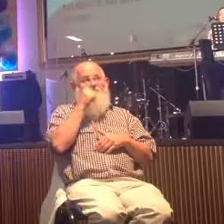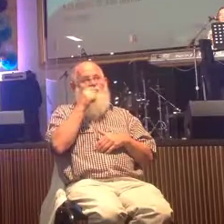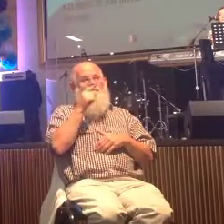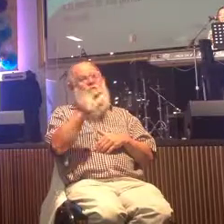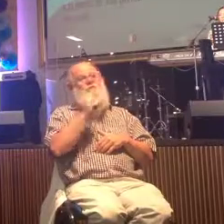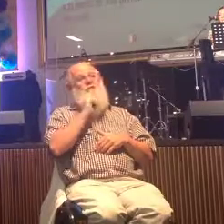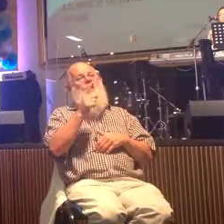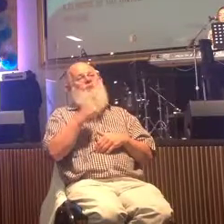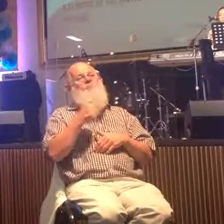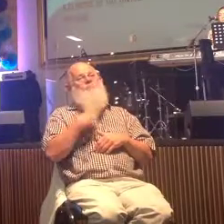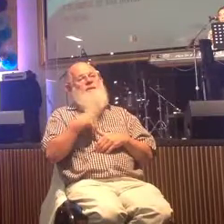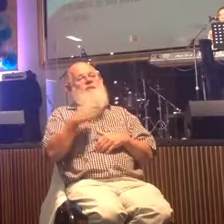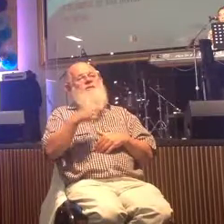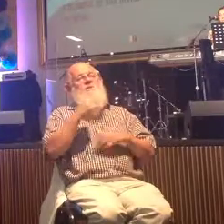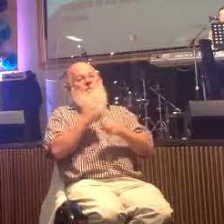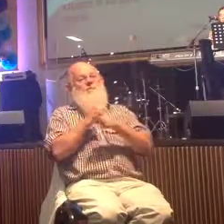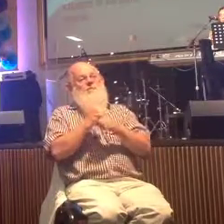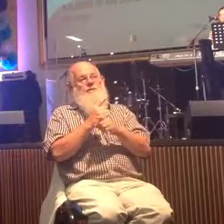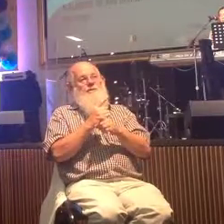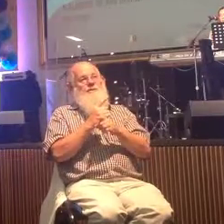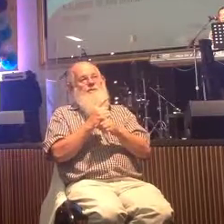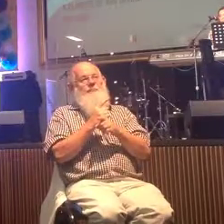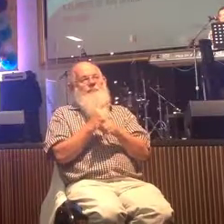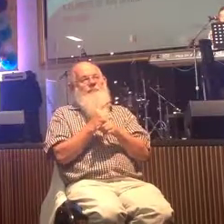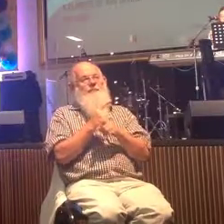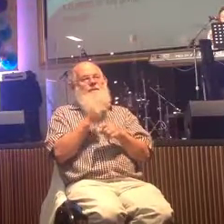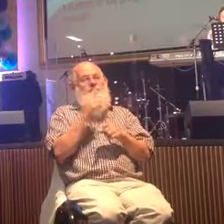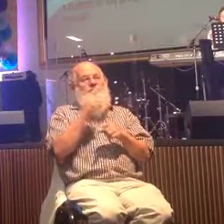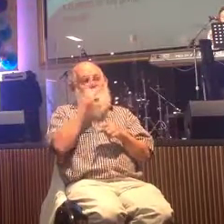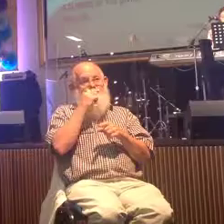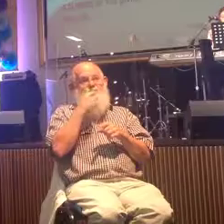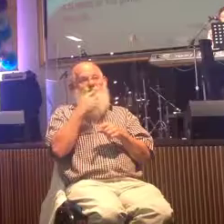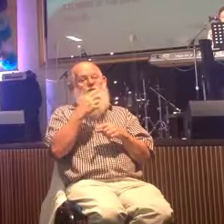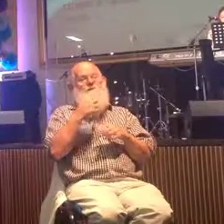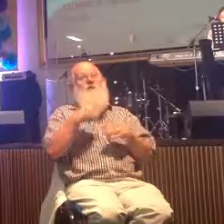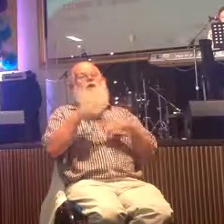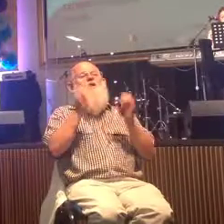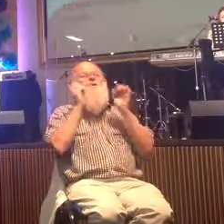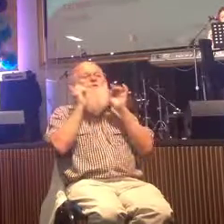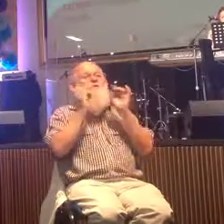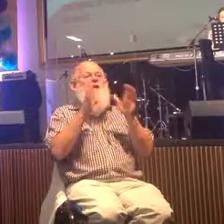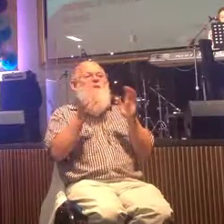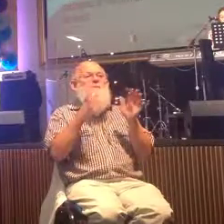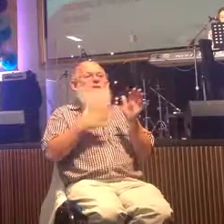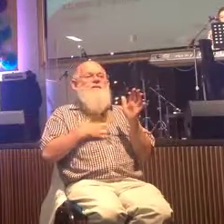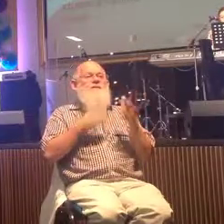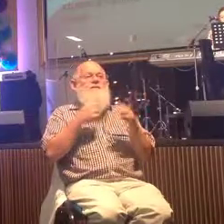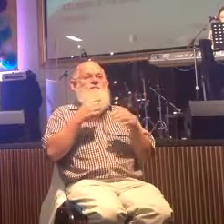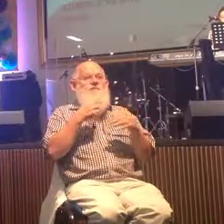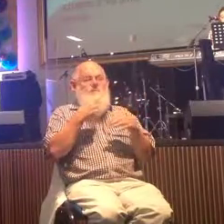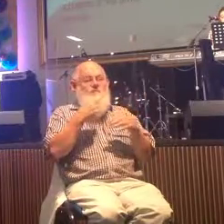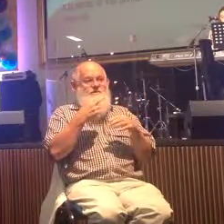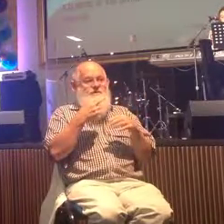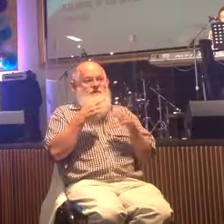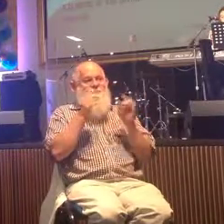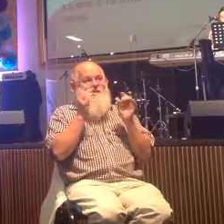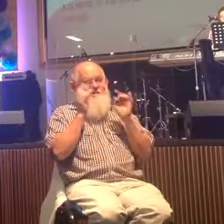talk to. They're the people that you told me to go and show myself to. We're in the exact same position